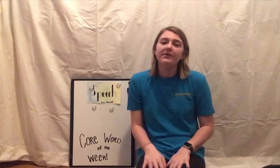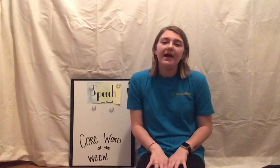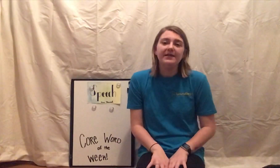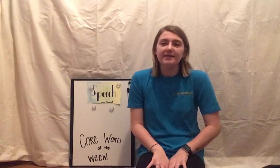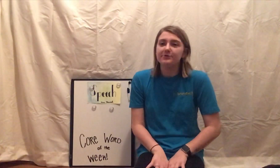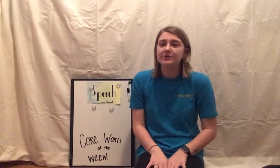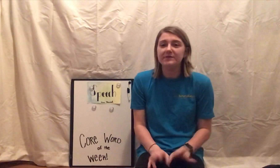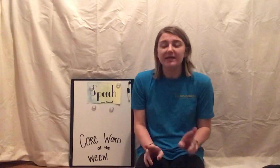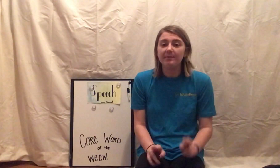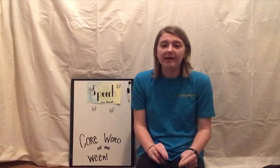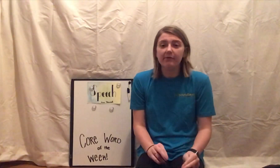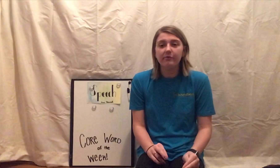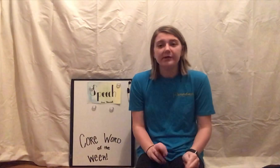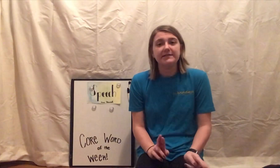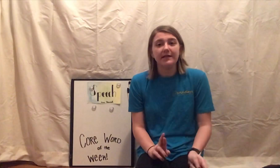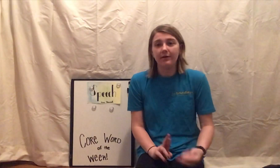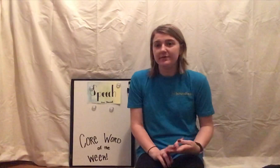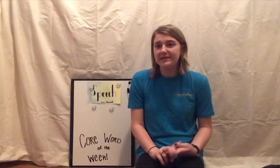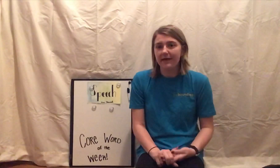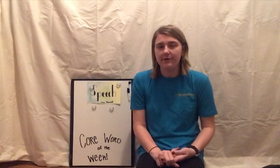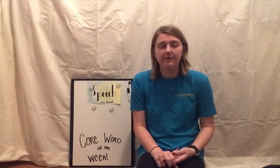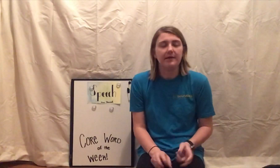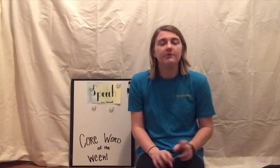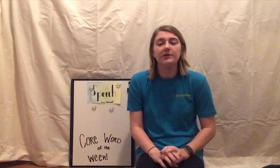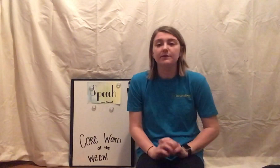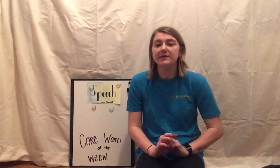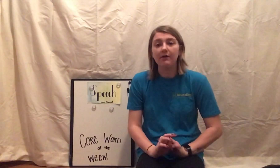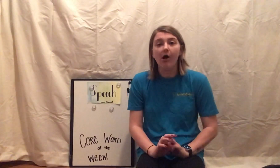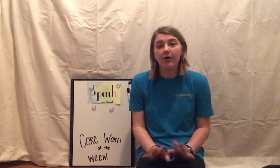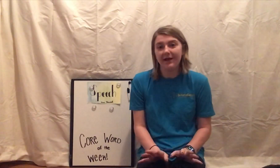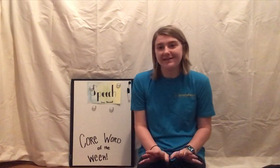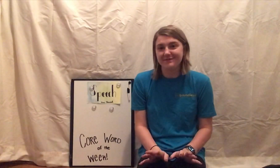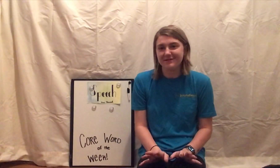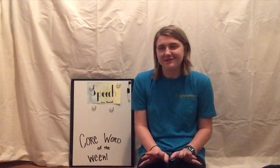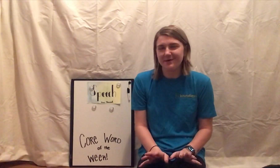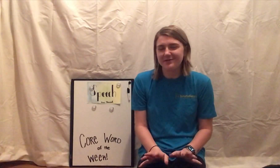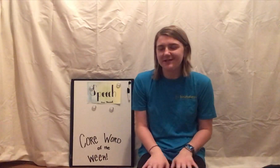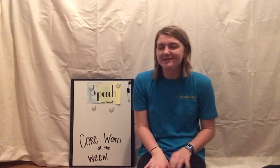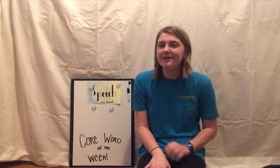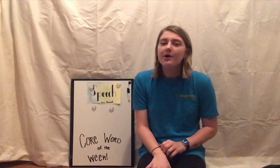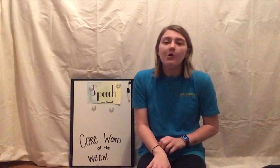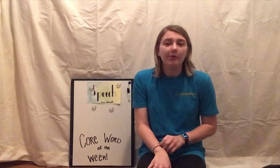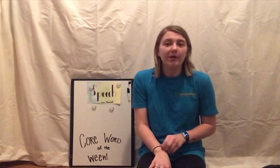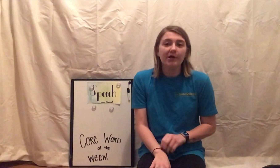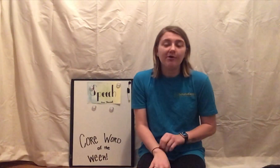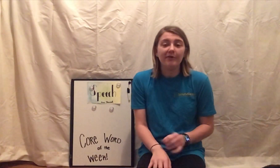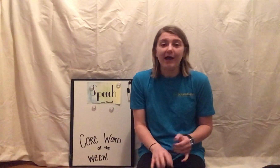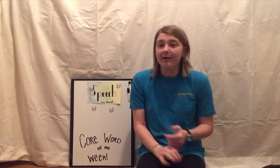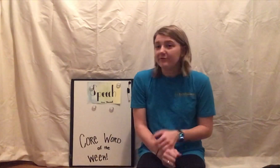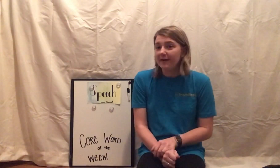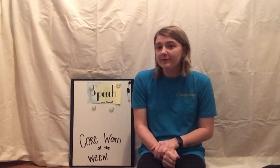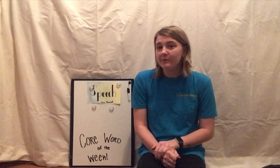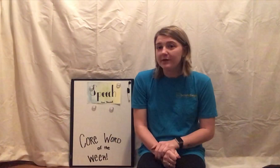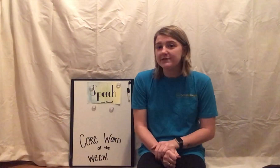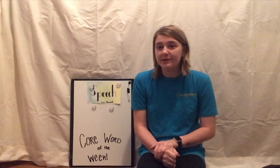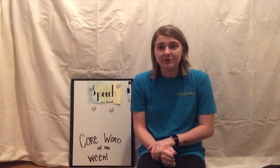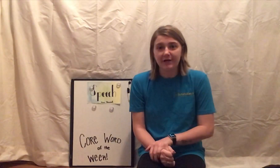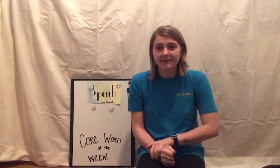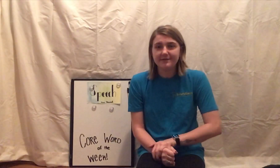guys introducing a pair of words that go together that you can use in all kinds of situations. We're going to go over how to find the words on your child's